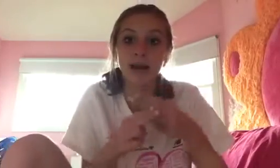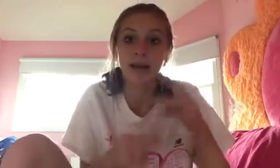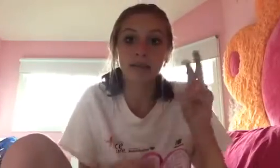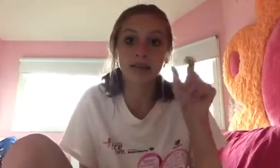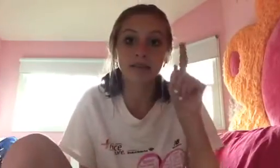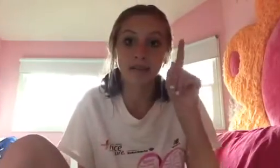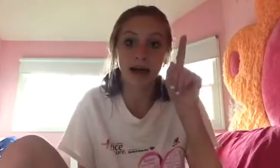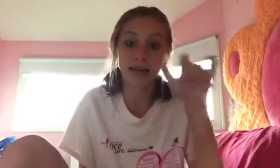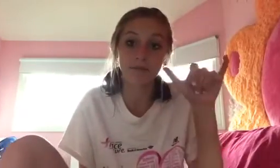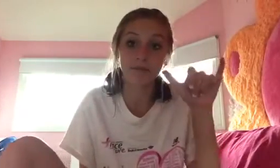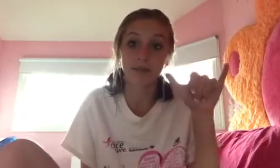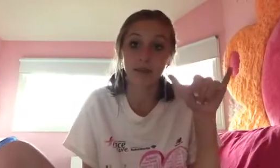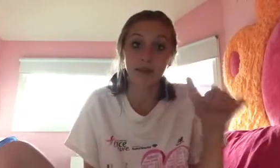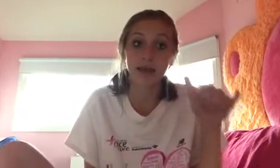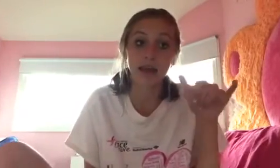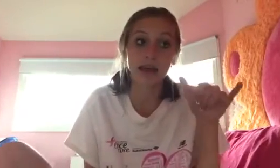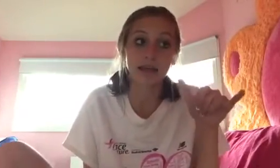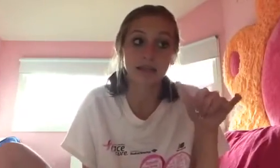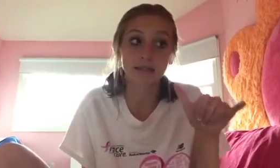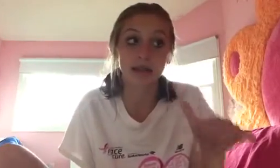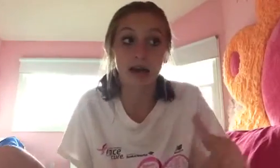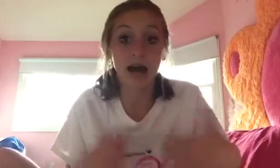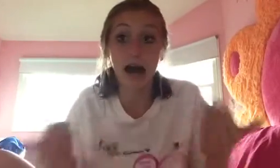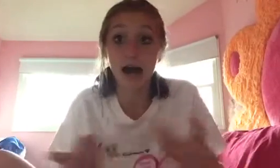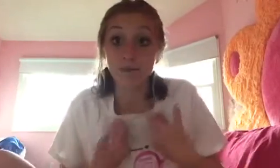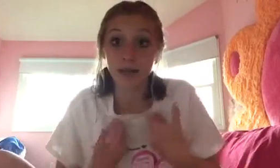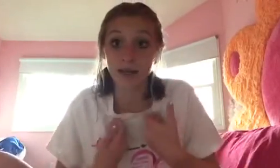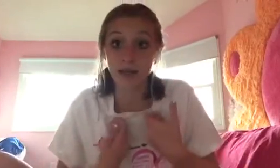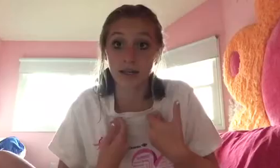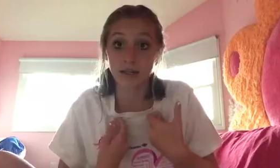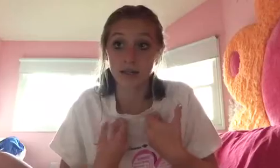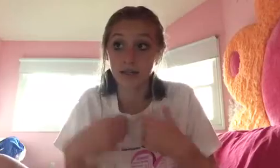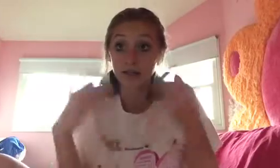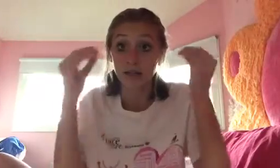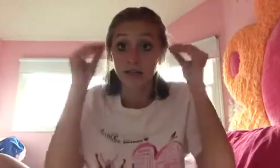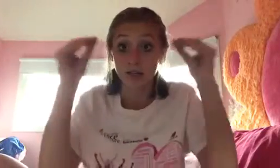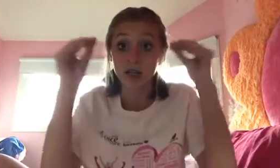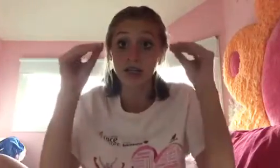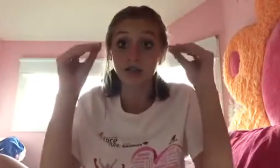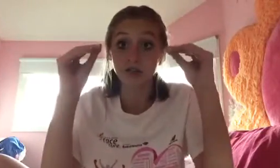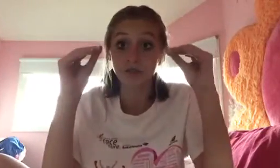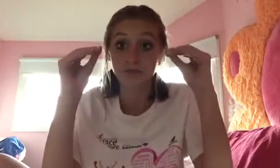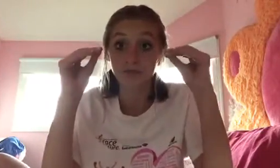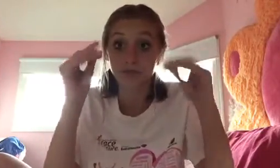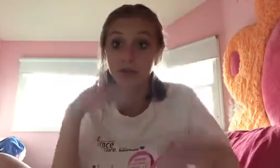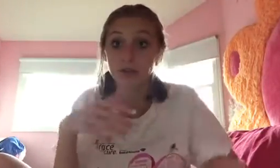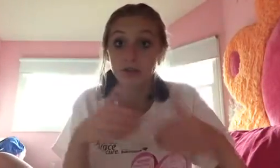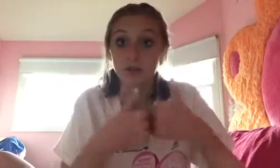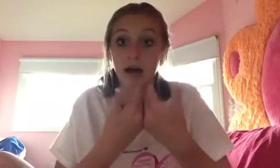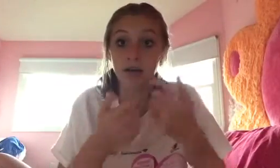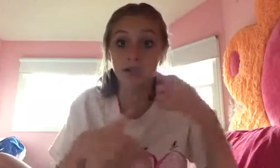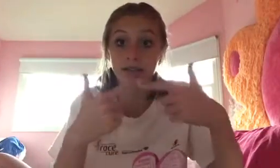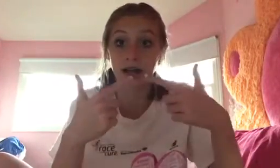My name is Maddie, and I'm gonna teach you how to